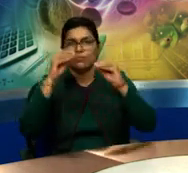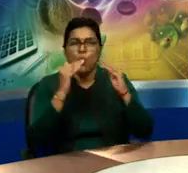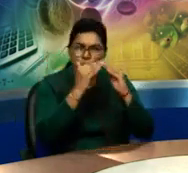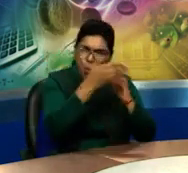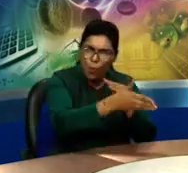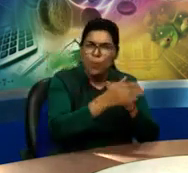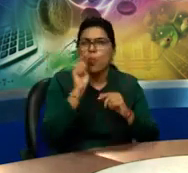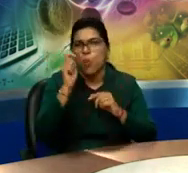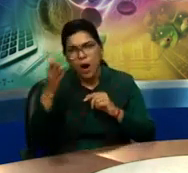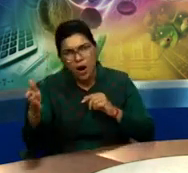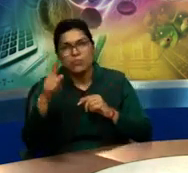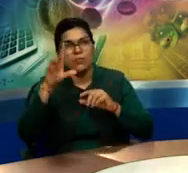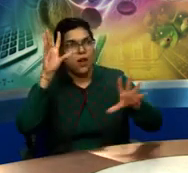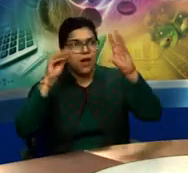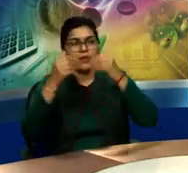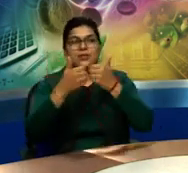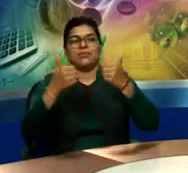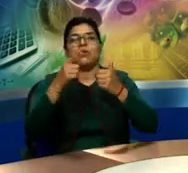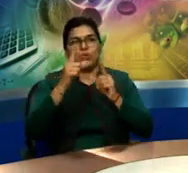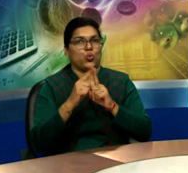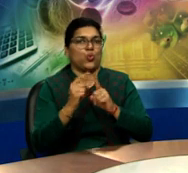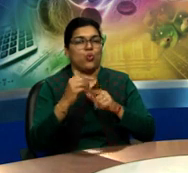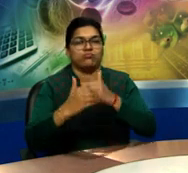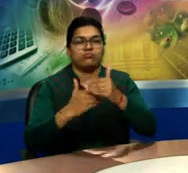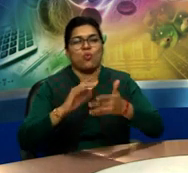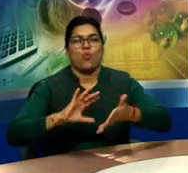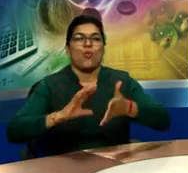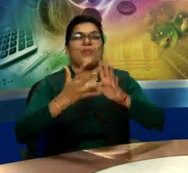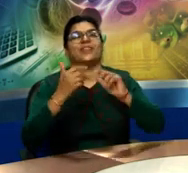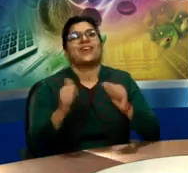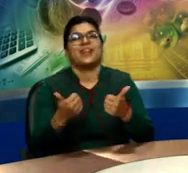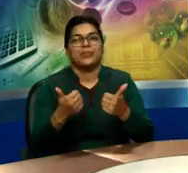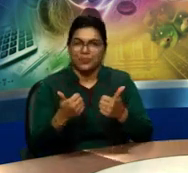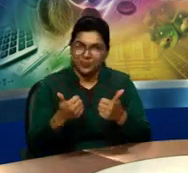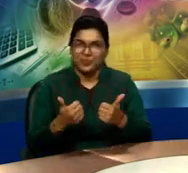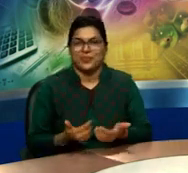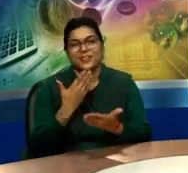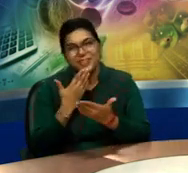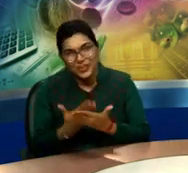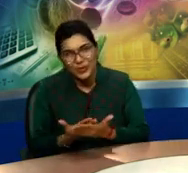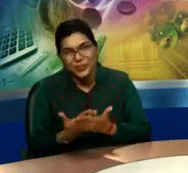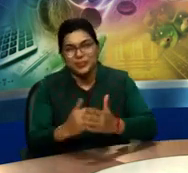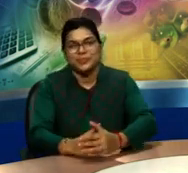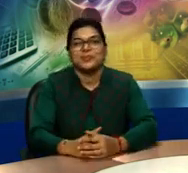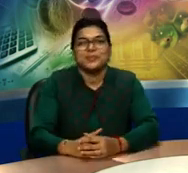in the video. There are some work ethics, there are some general ethics. Thank you.